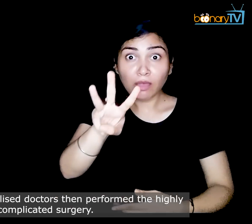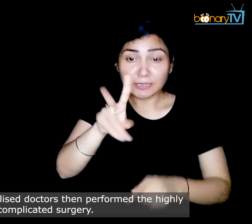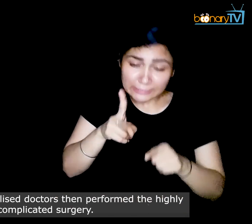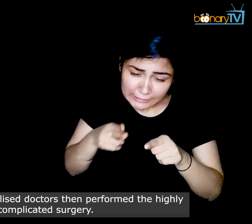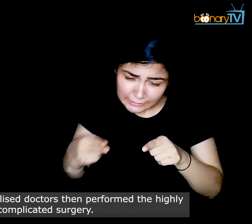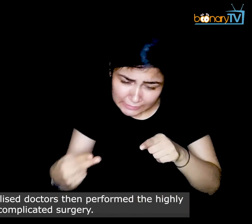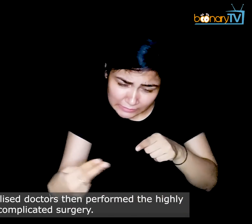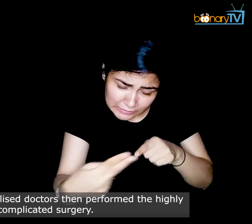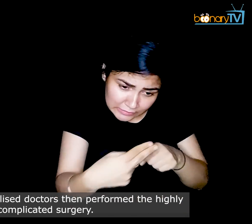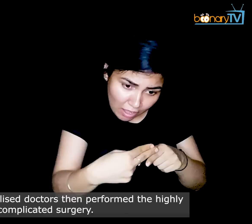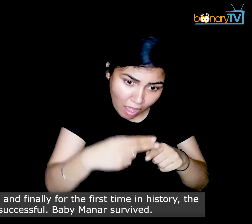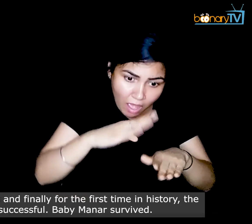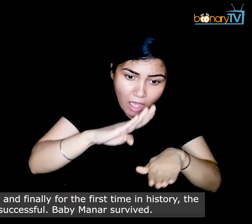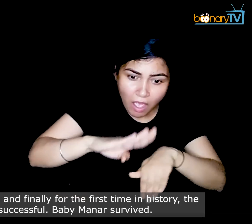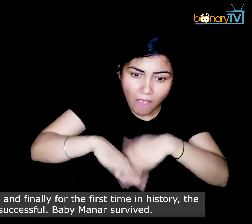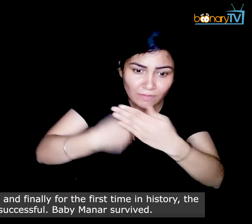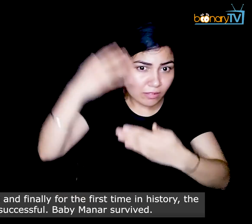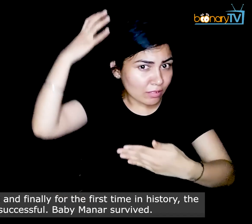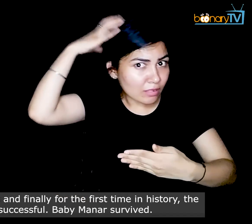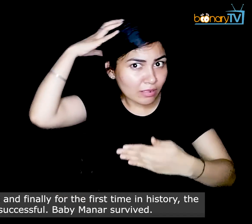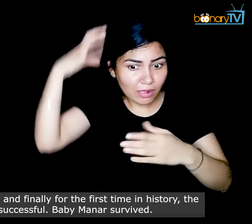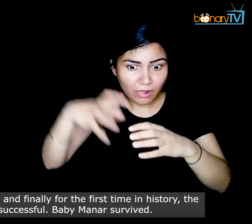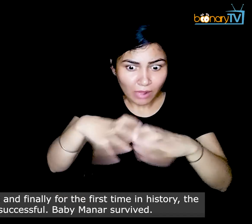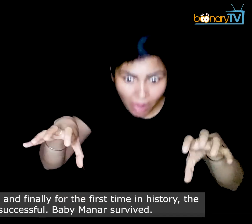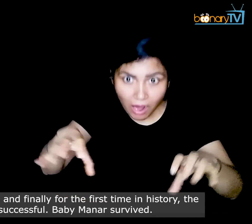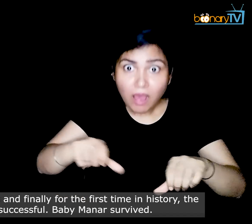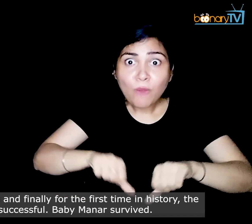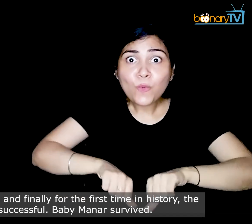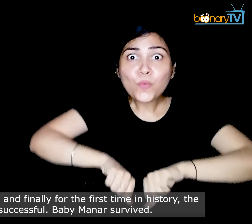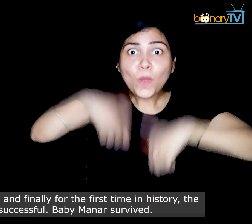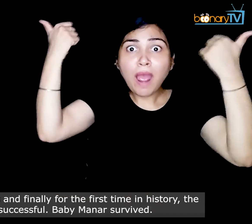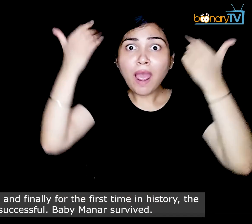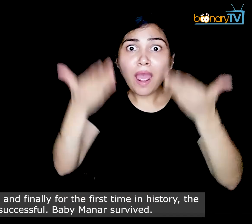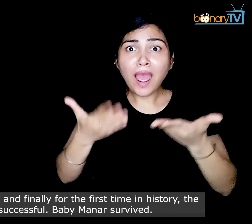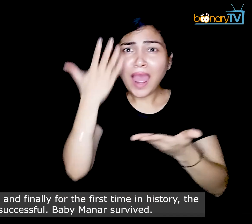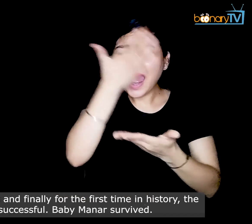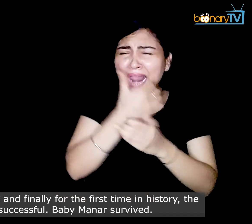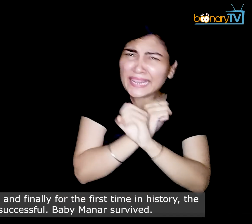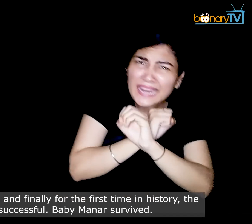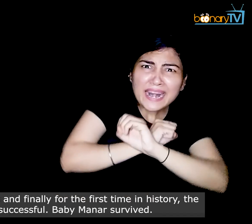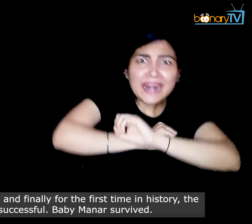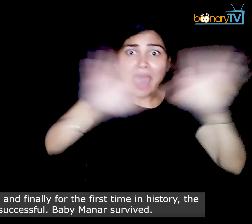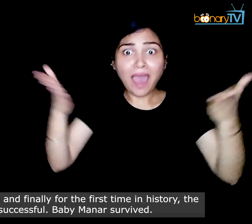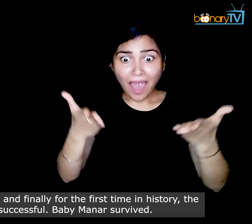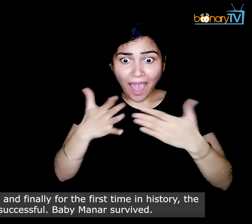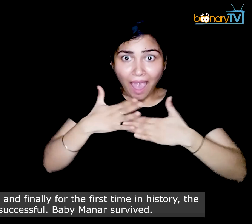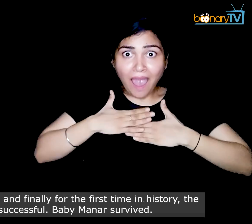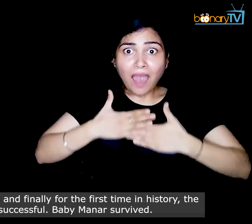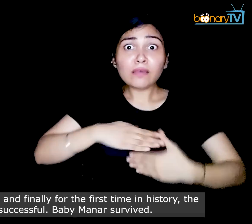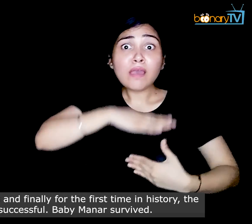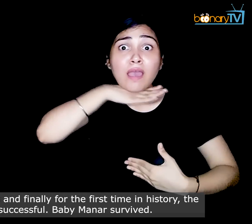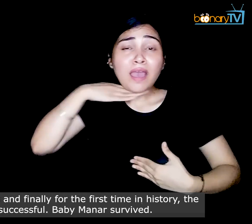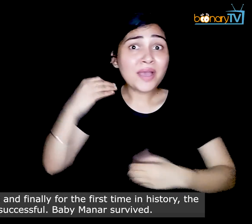complicated surgery. It took nearly 13 hours, and finally, for the first time in history, the surgery